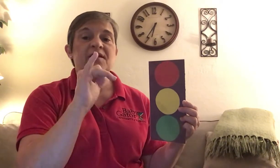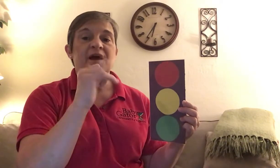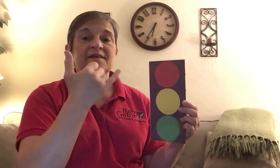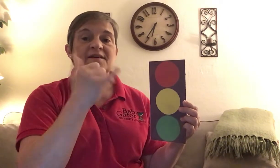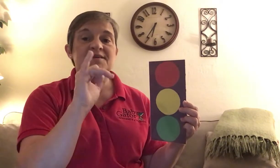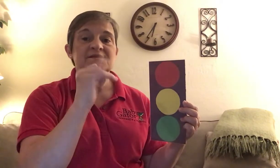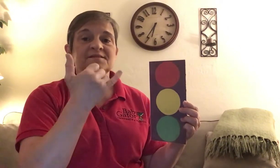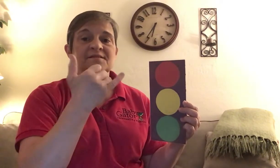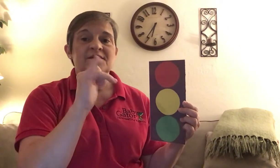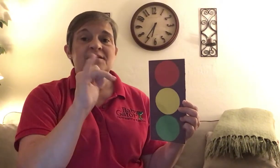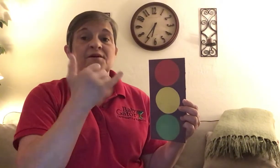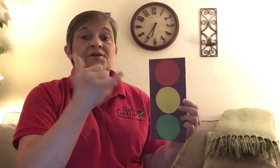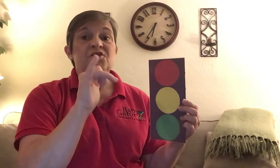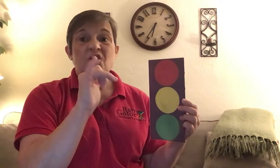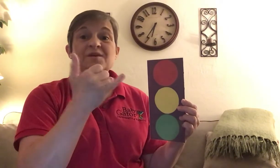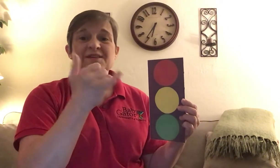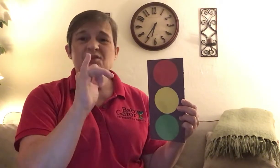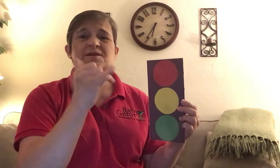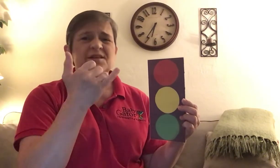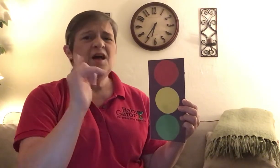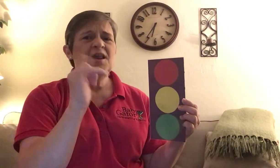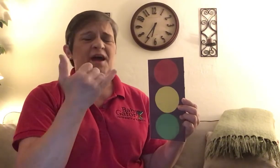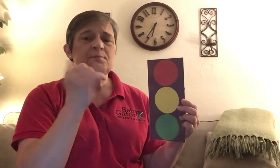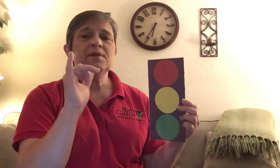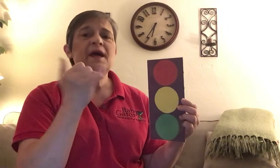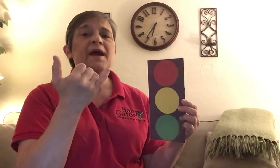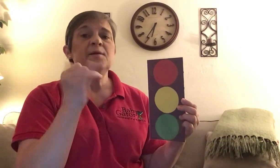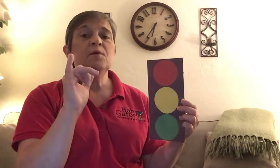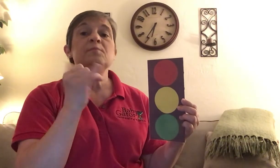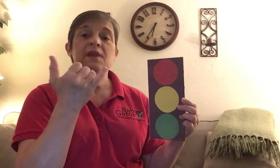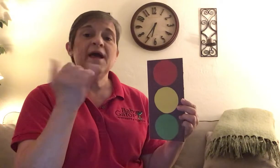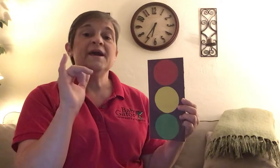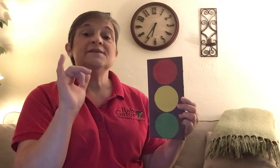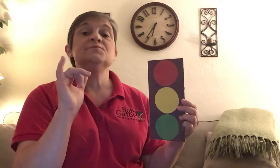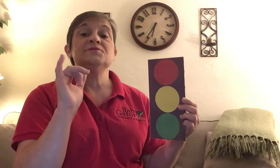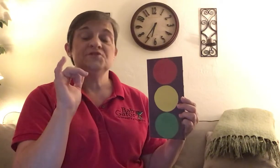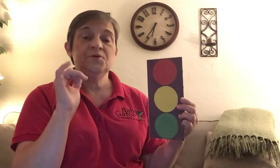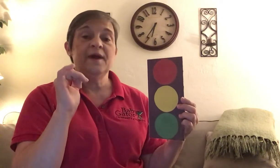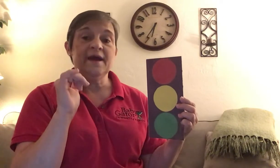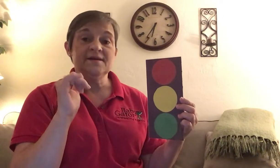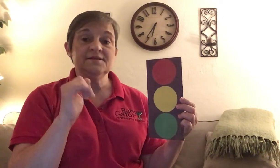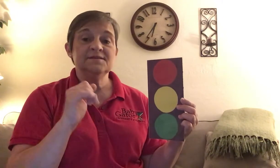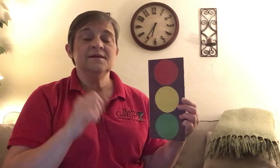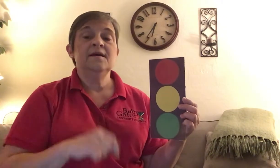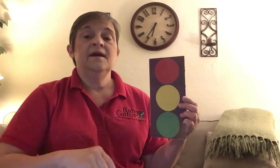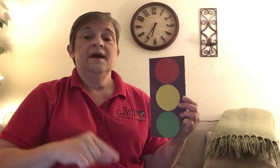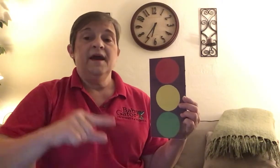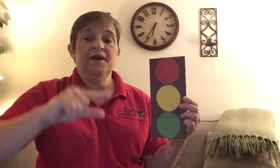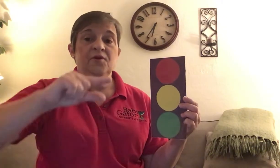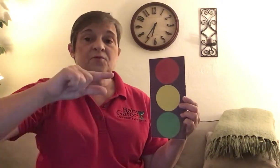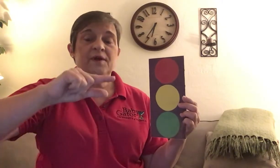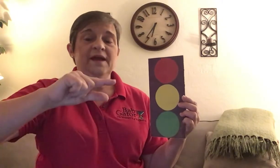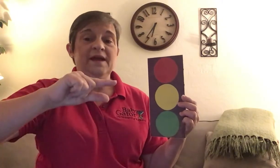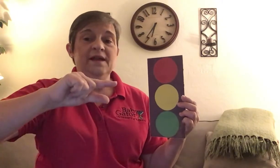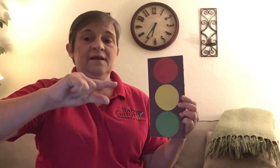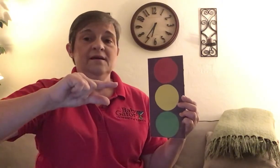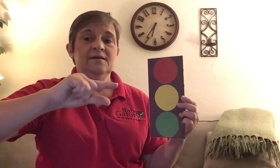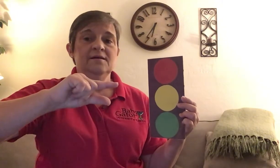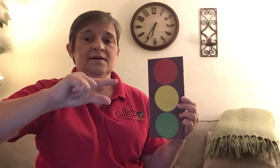like this. You notice it looks a lot like play, but play is with two hands. And green is